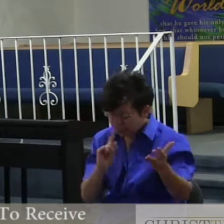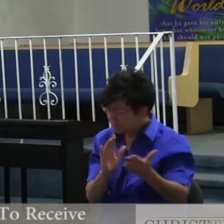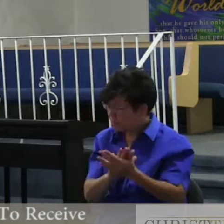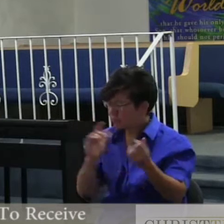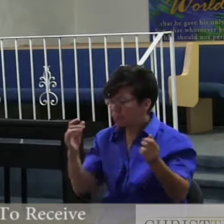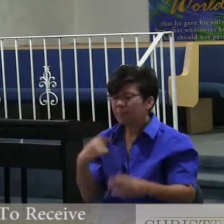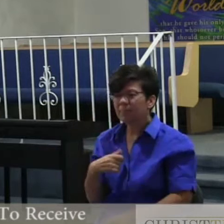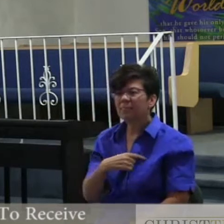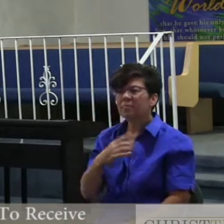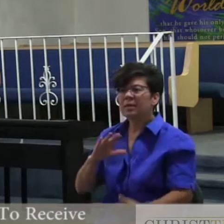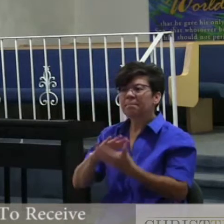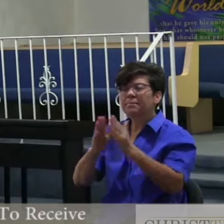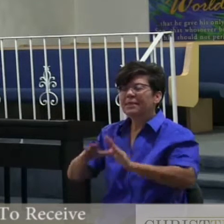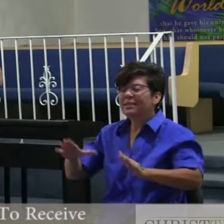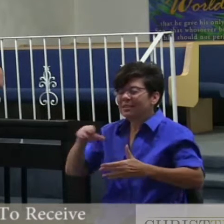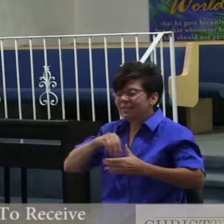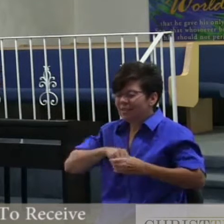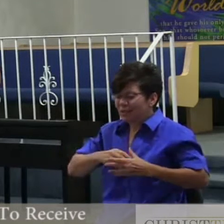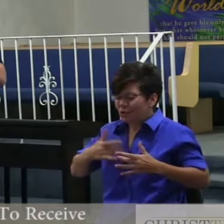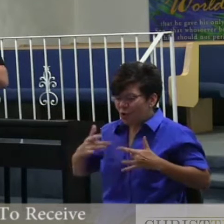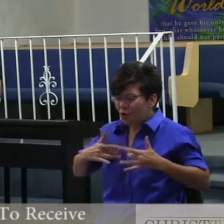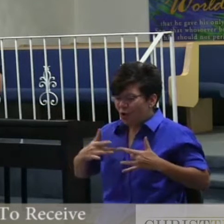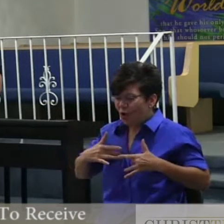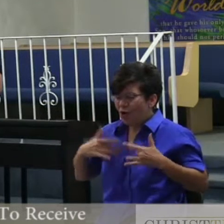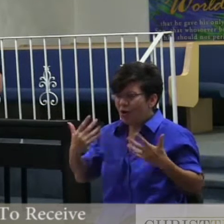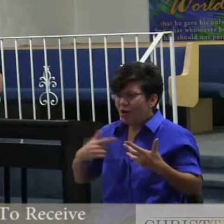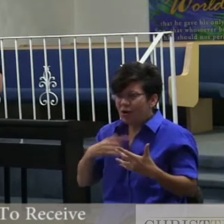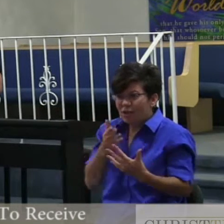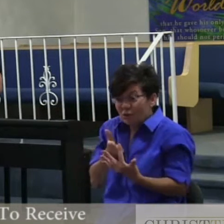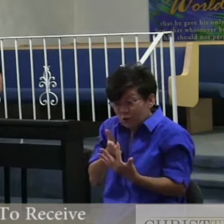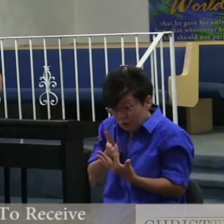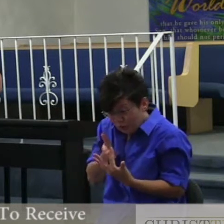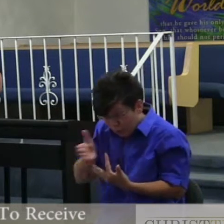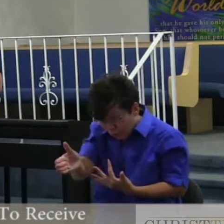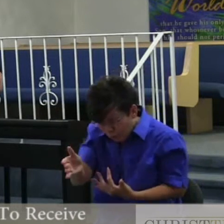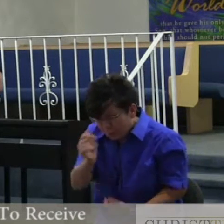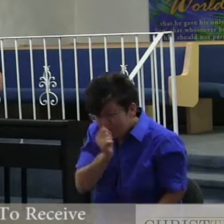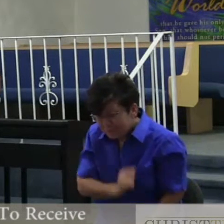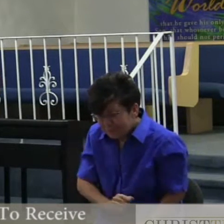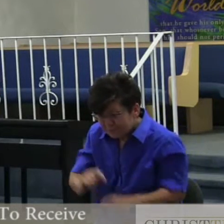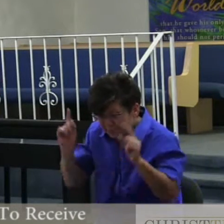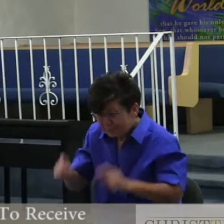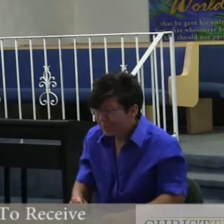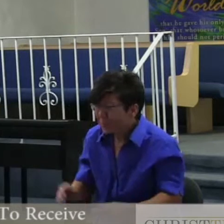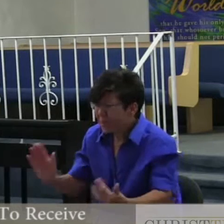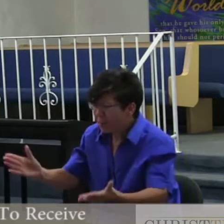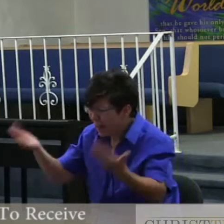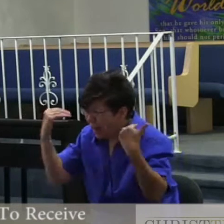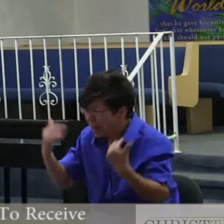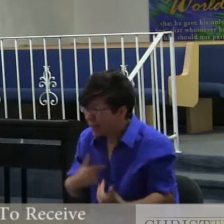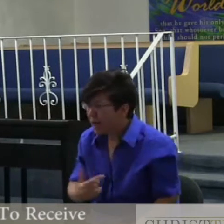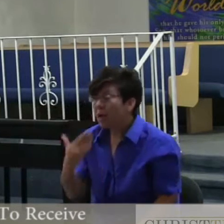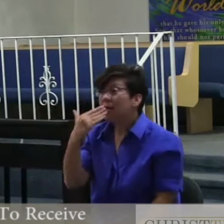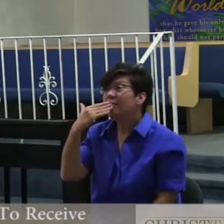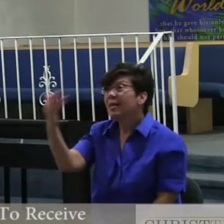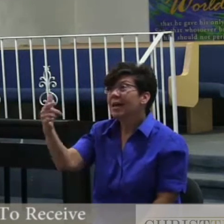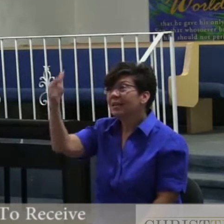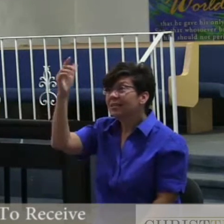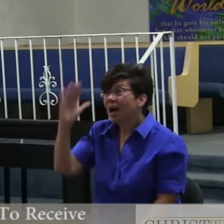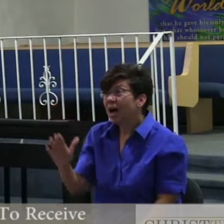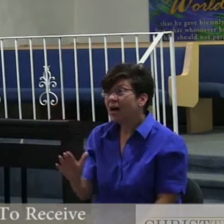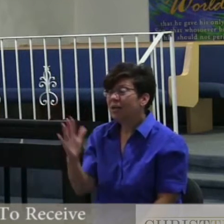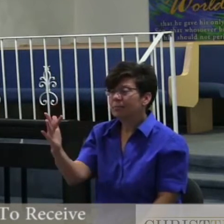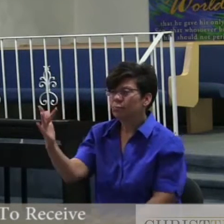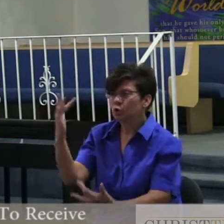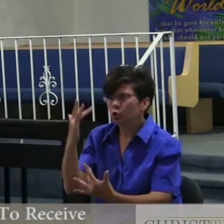a peace and joy in the midst of the tests and trials. Come on, I thank God for his mercy,